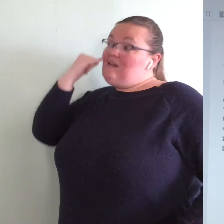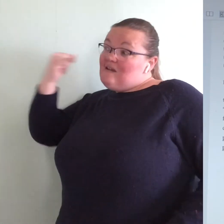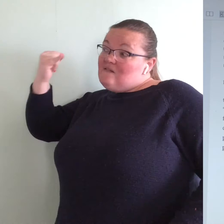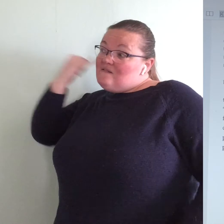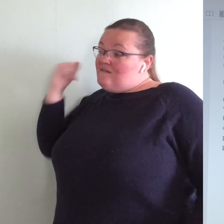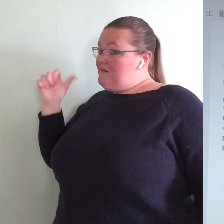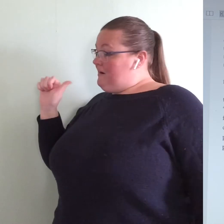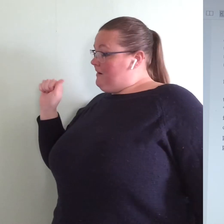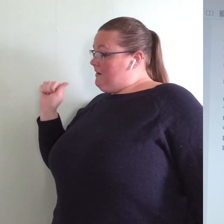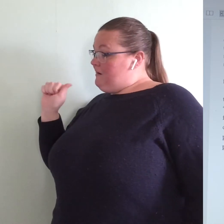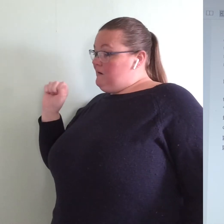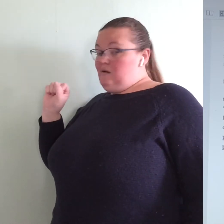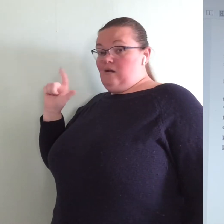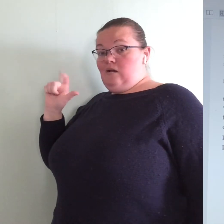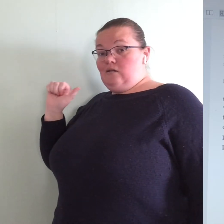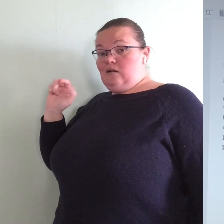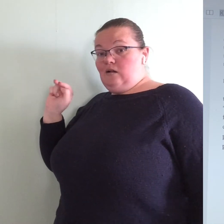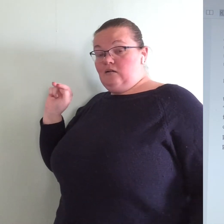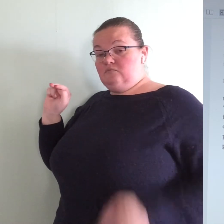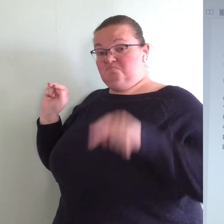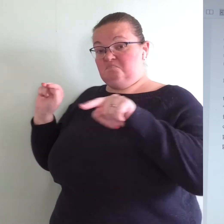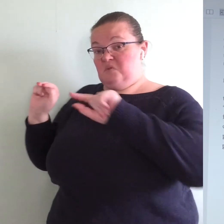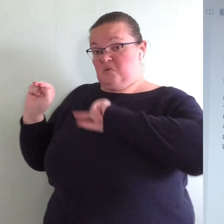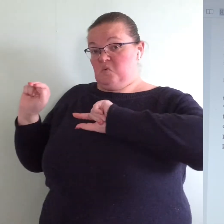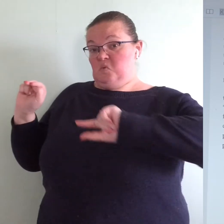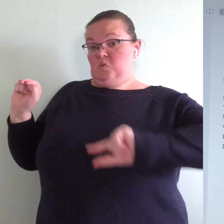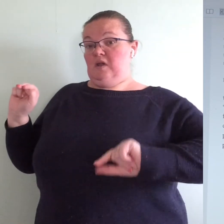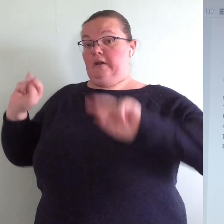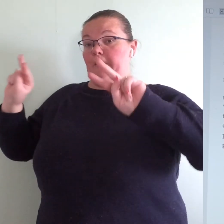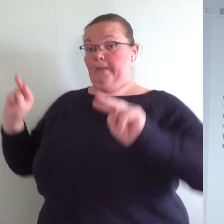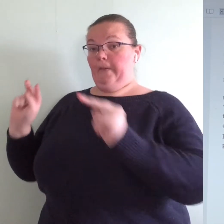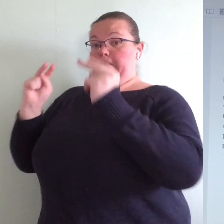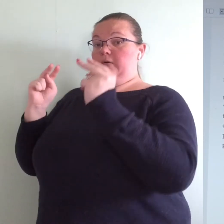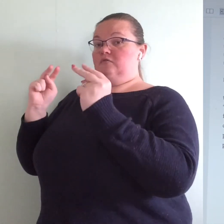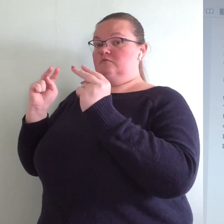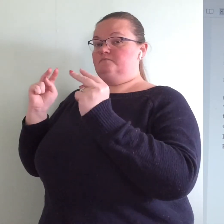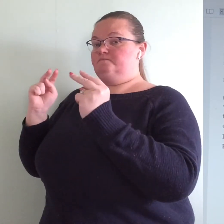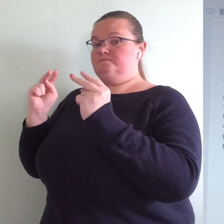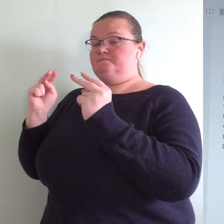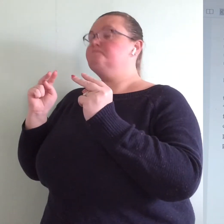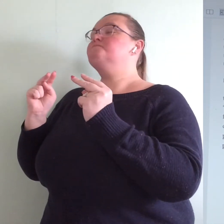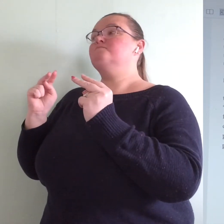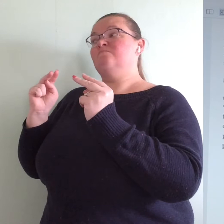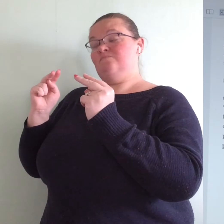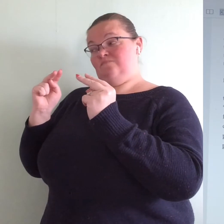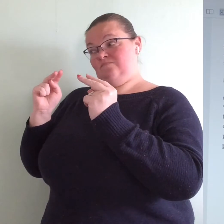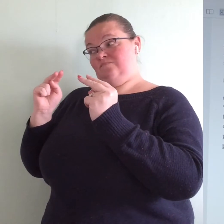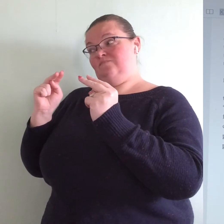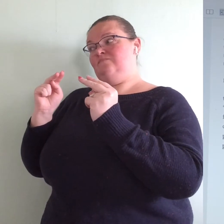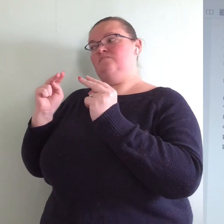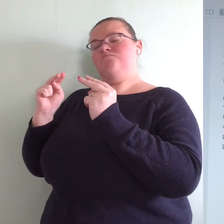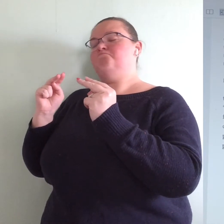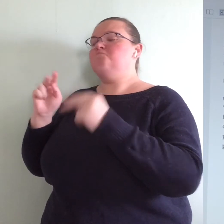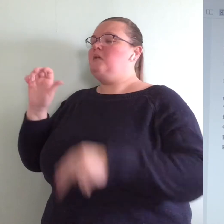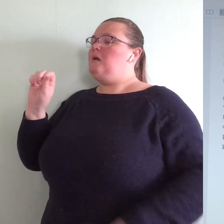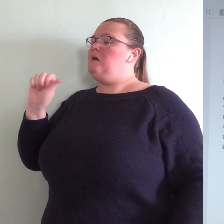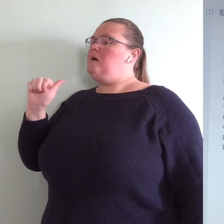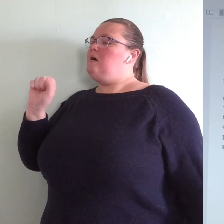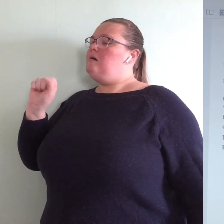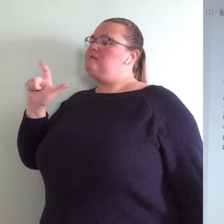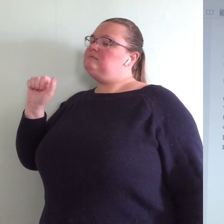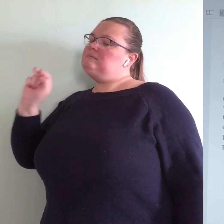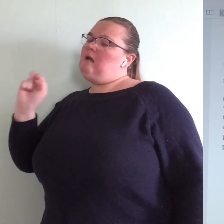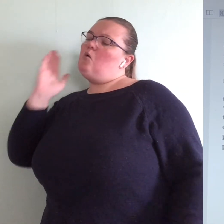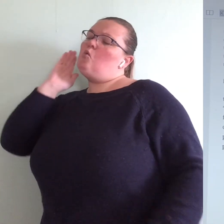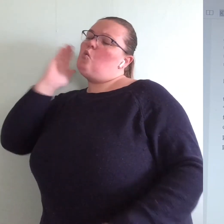and look him in the face, it'd be the most she could do. More than I expect of her. No. He'll put all things right, as it